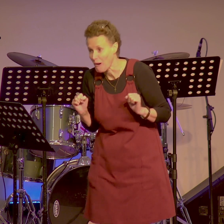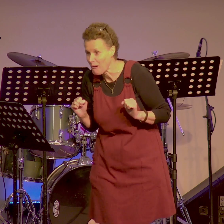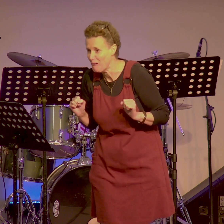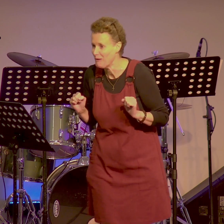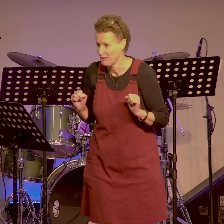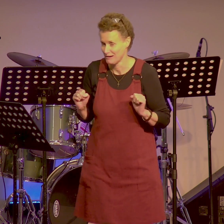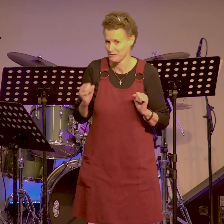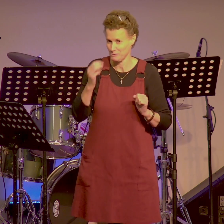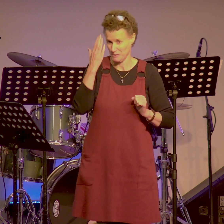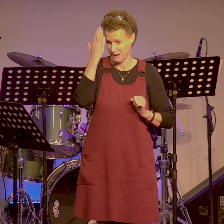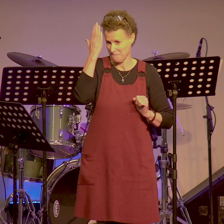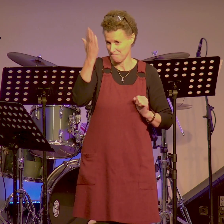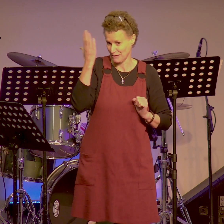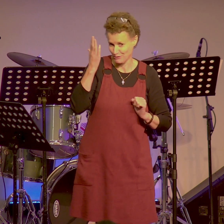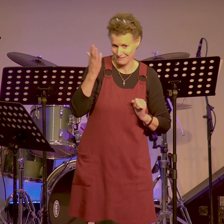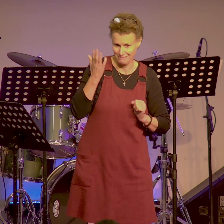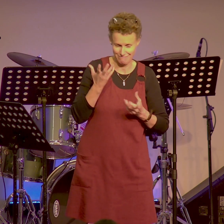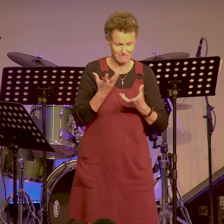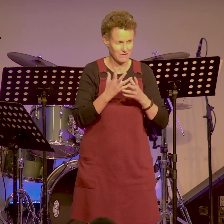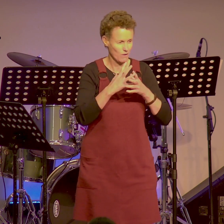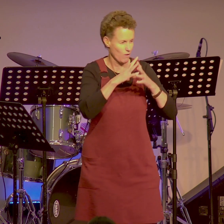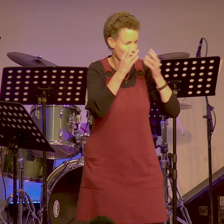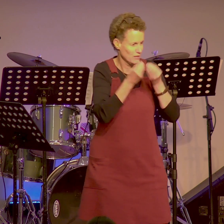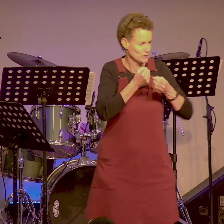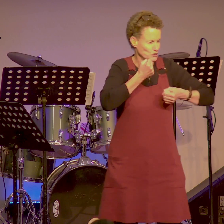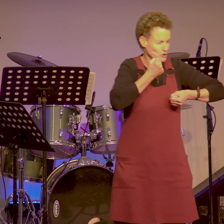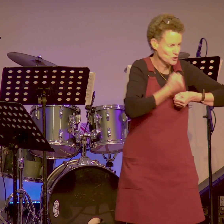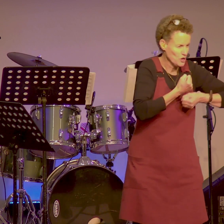Just to let you know. So, imagine